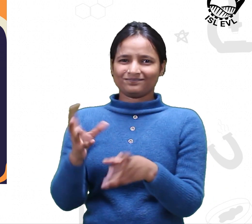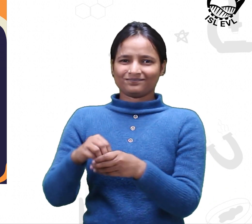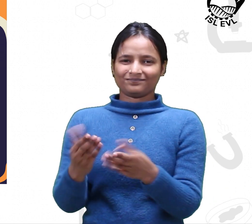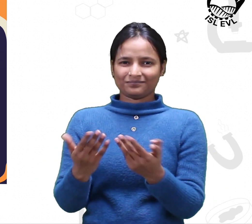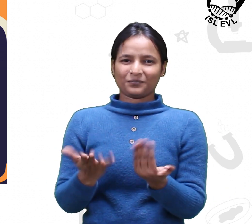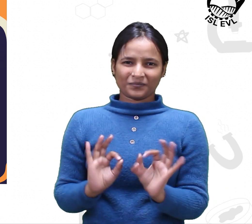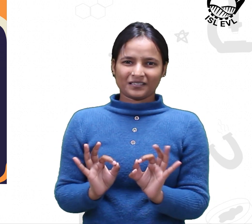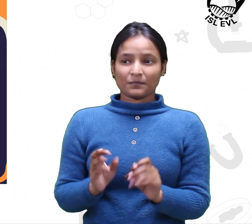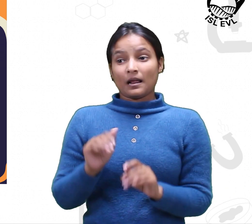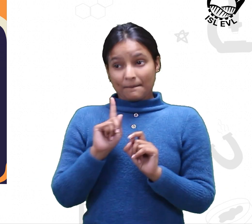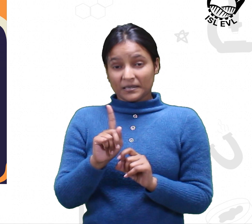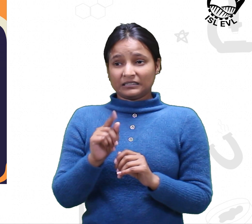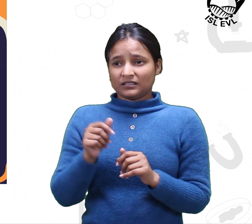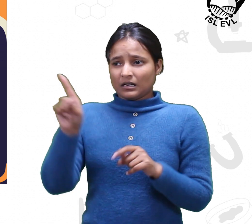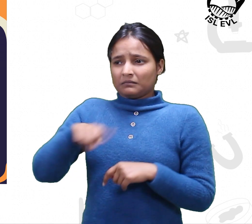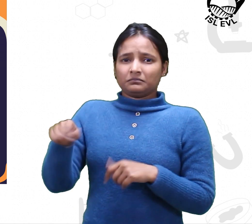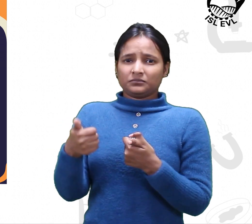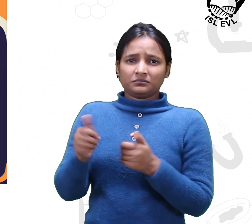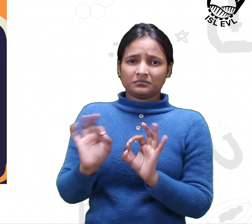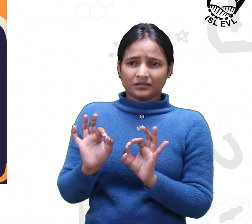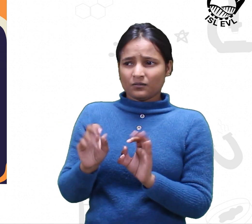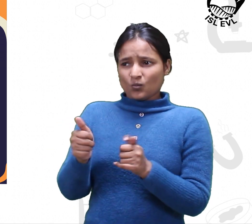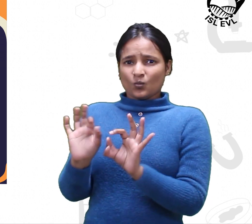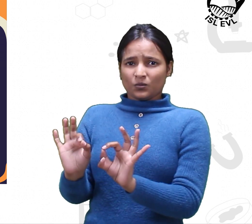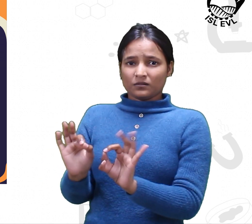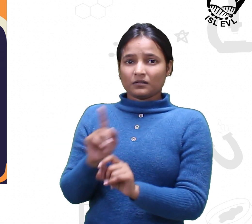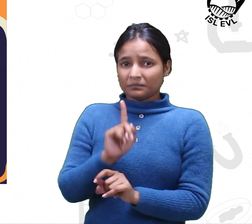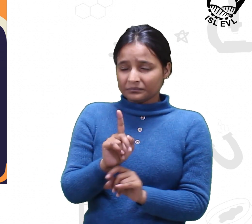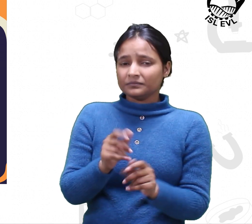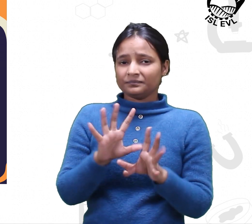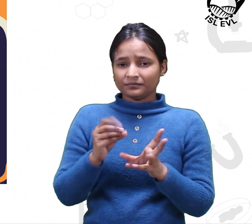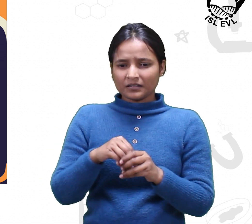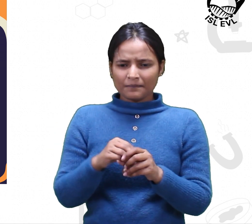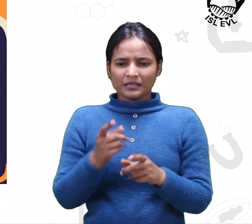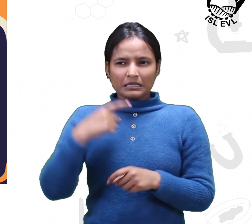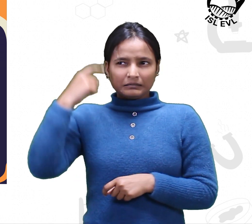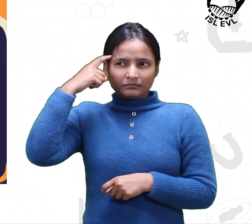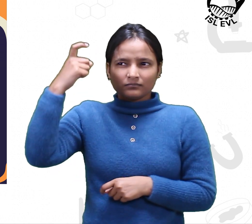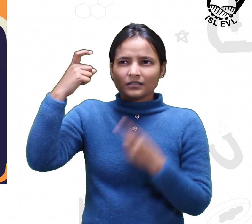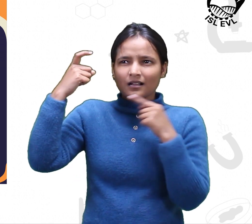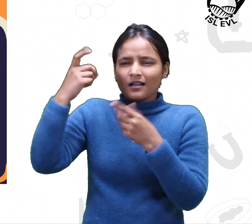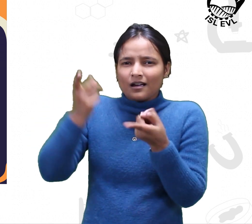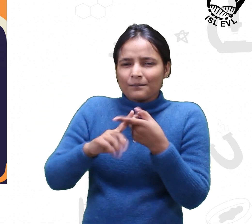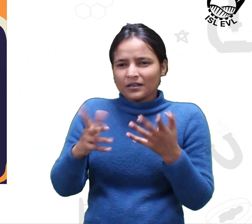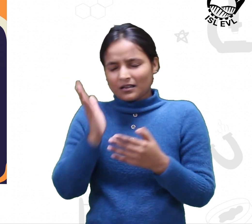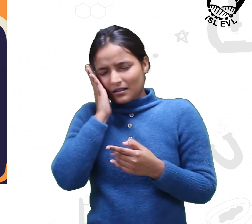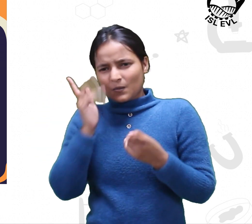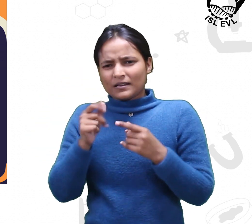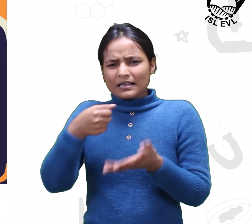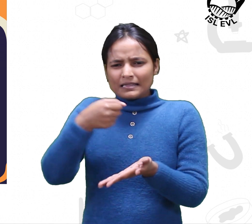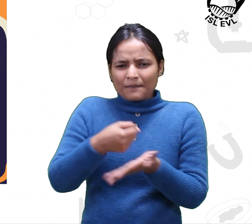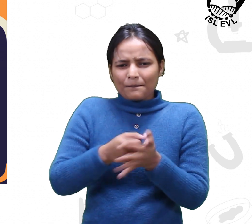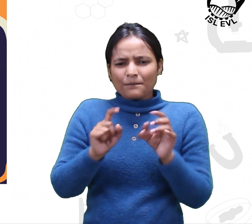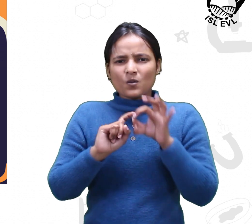answer, to ask questions, you're more into answering, for instance, why we dream and why we sleep. And these